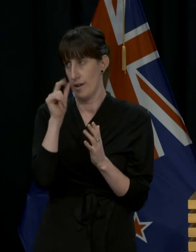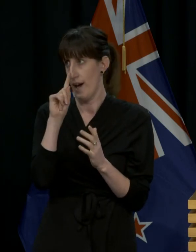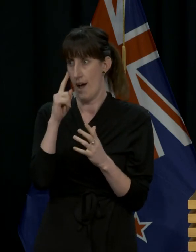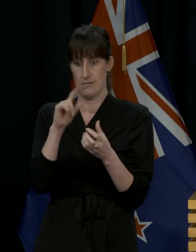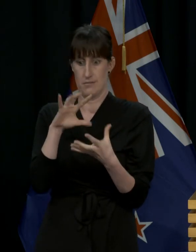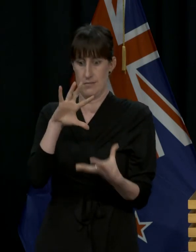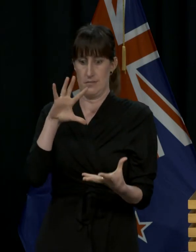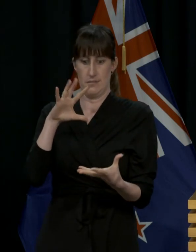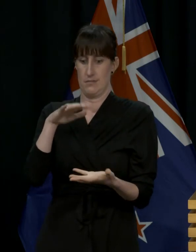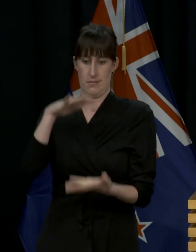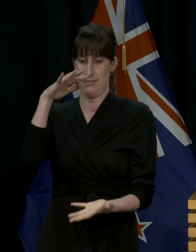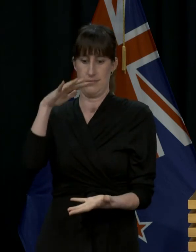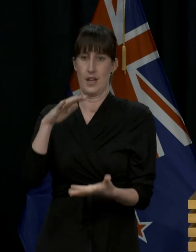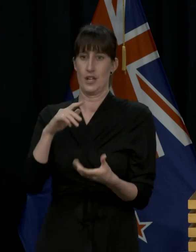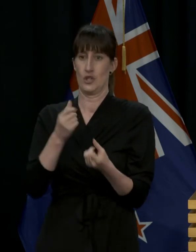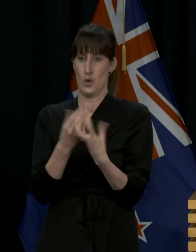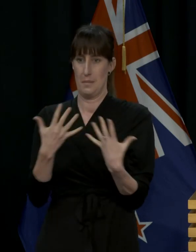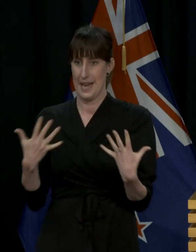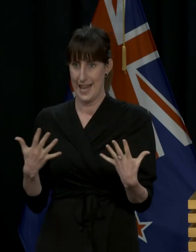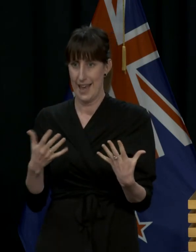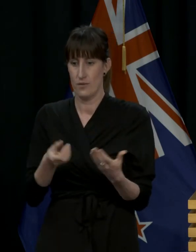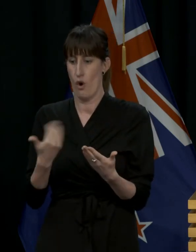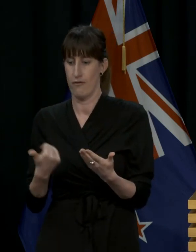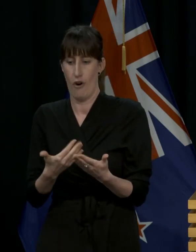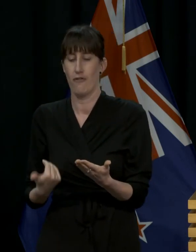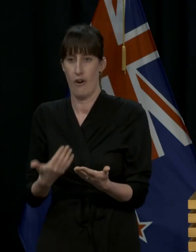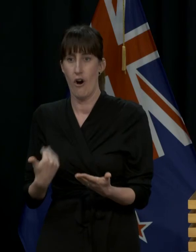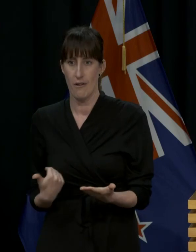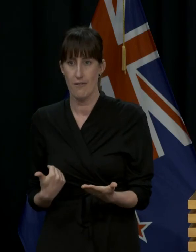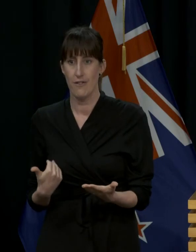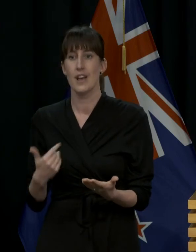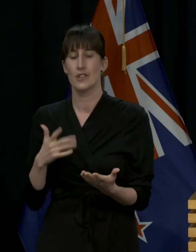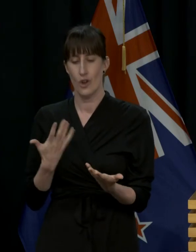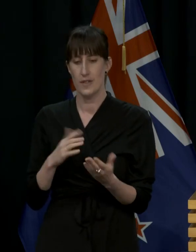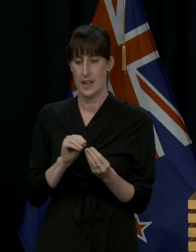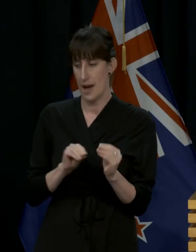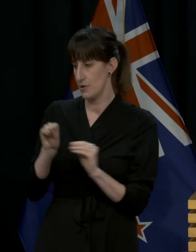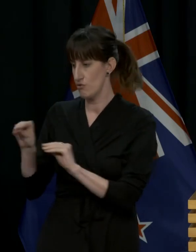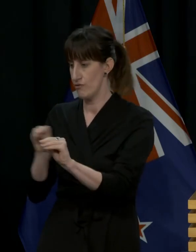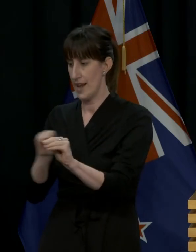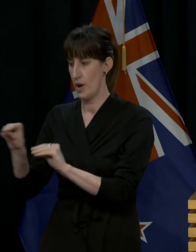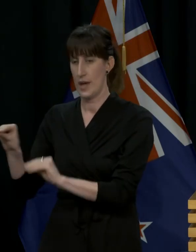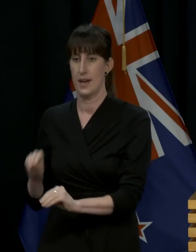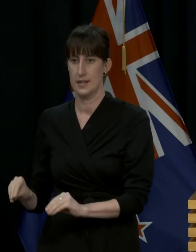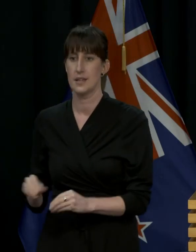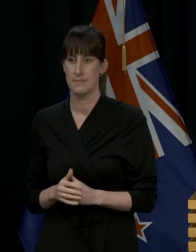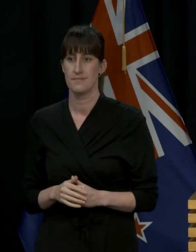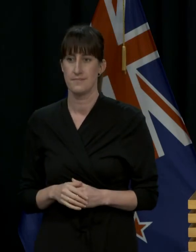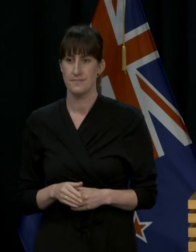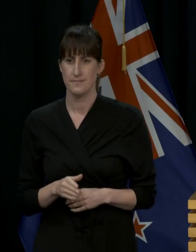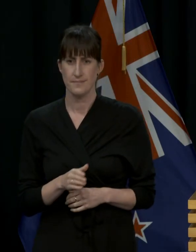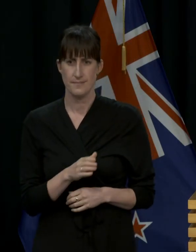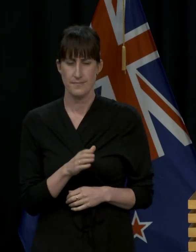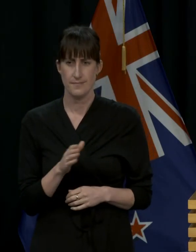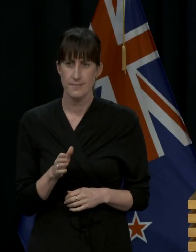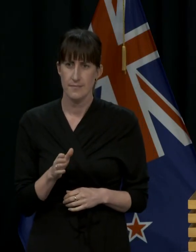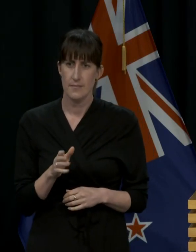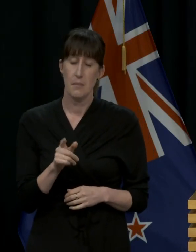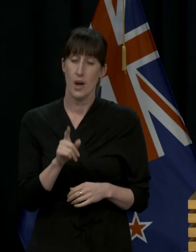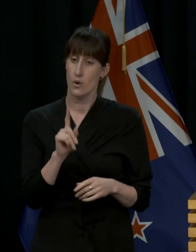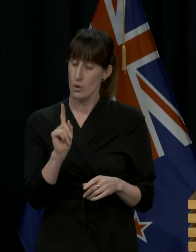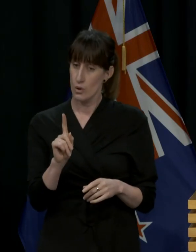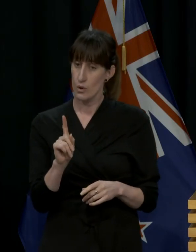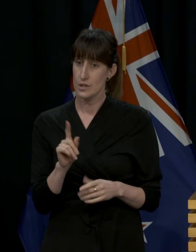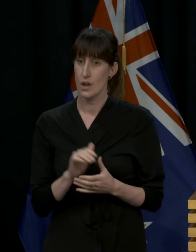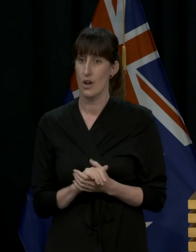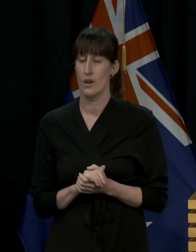that something would need to give. And so a number of portfolios I've had to reallocate out of necessity. So I have to say though, you know, for me a